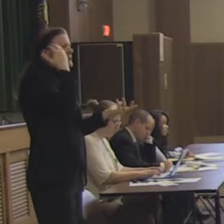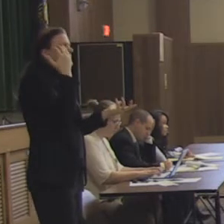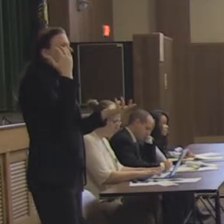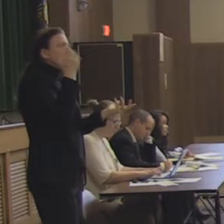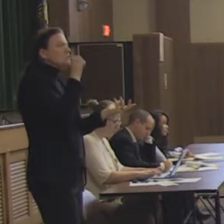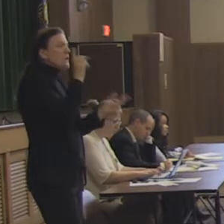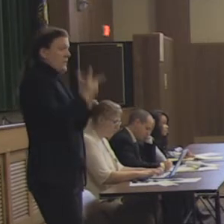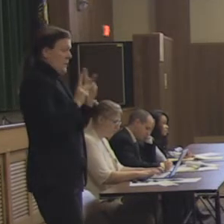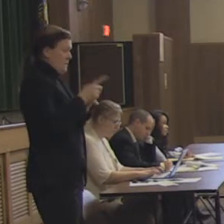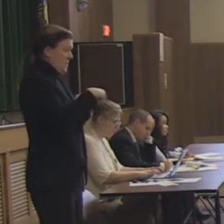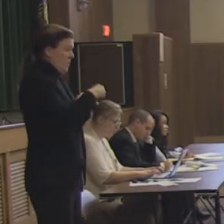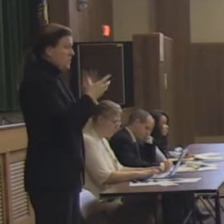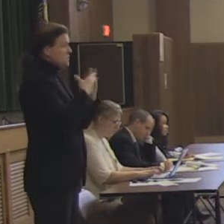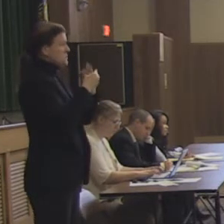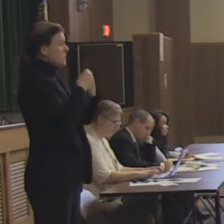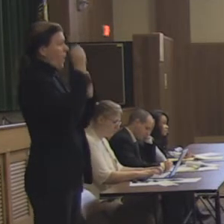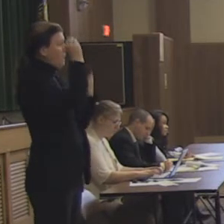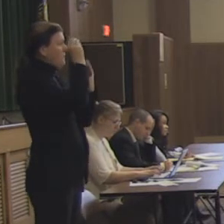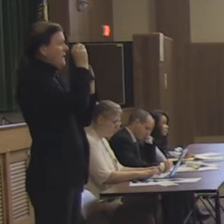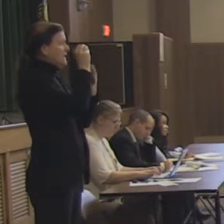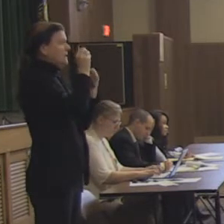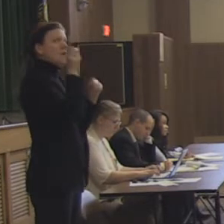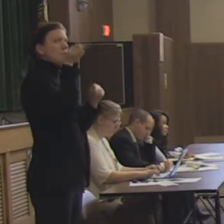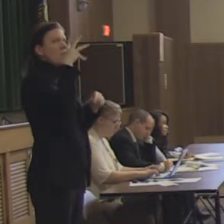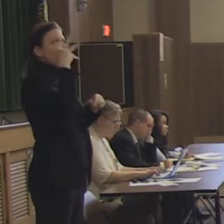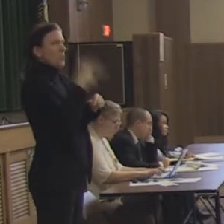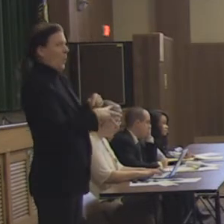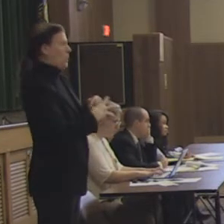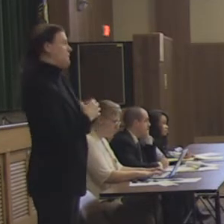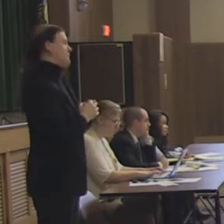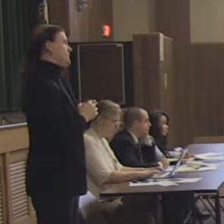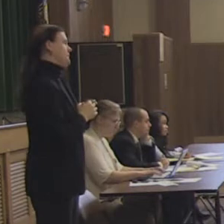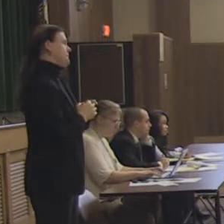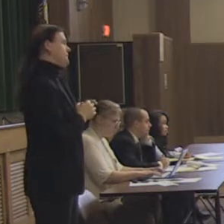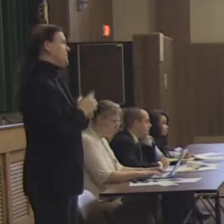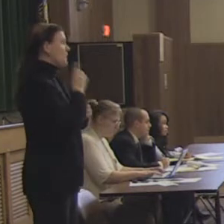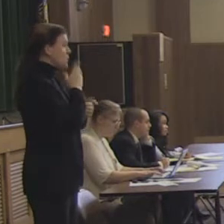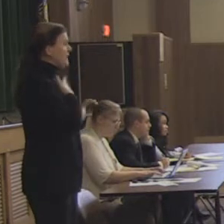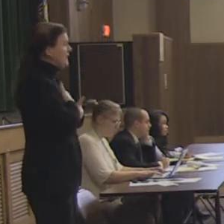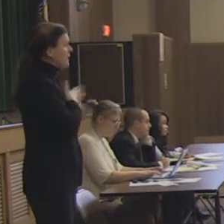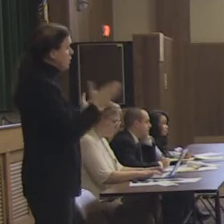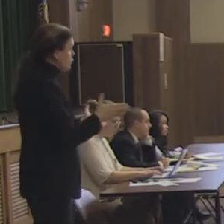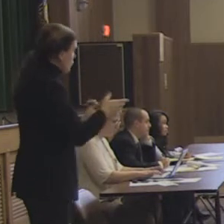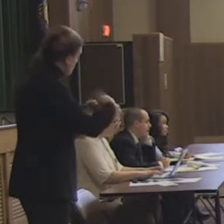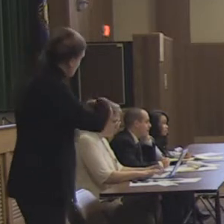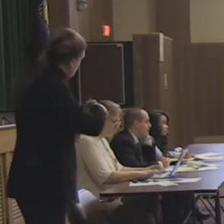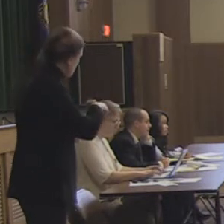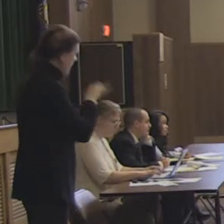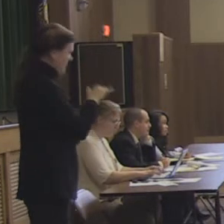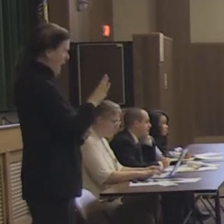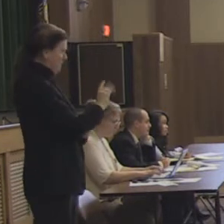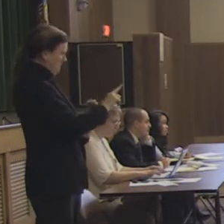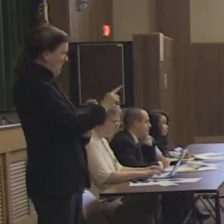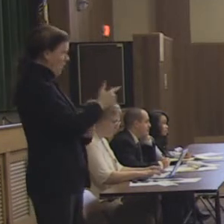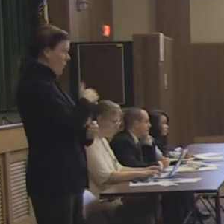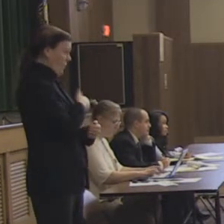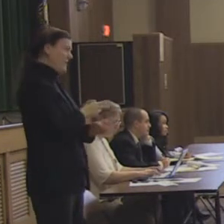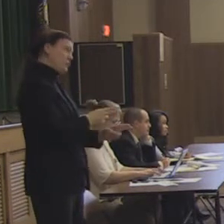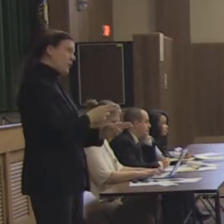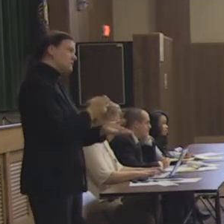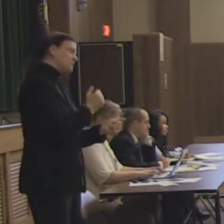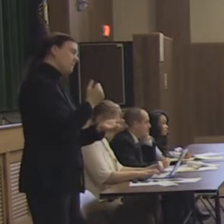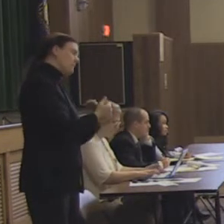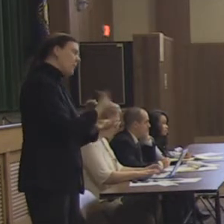voice of the people really is not being listened to. So I really would encourage the legislature to take a look at that and see